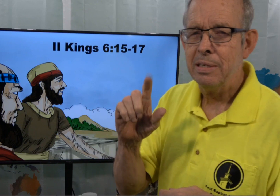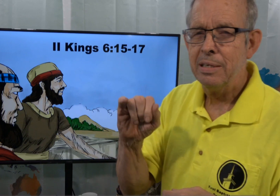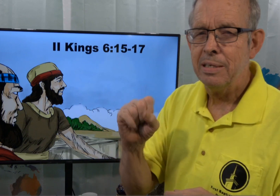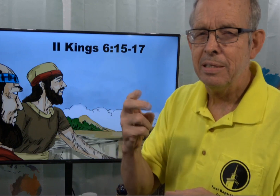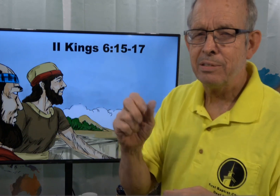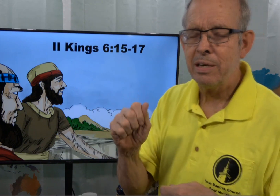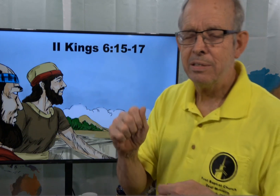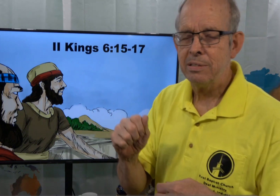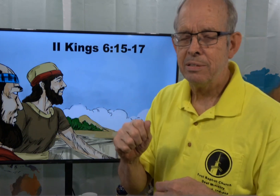Lester.